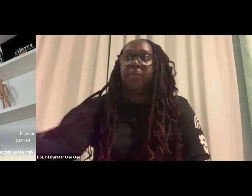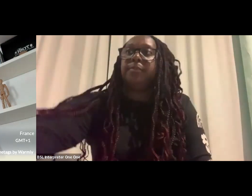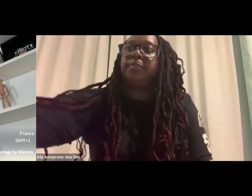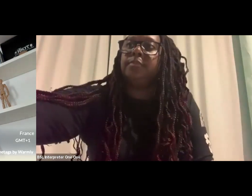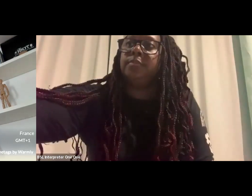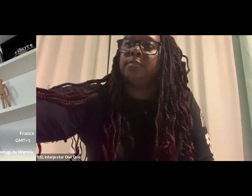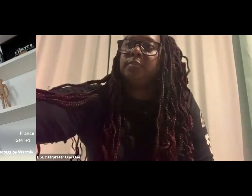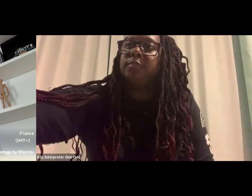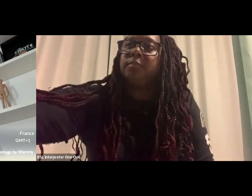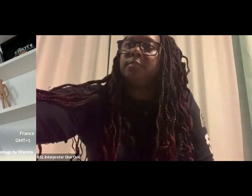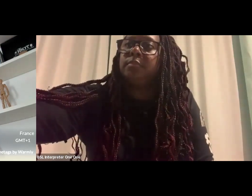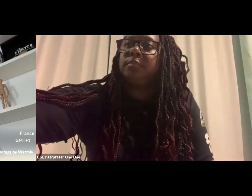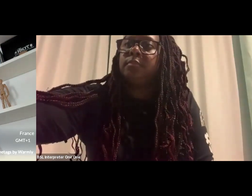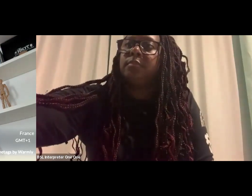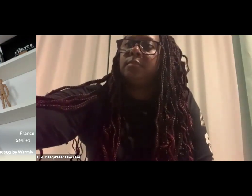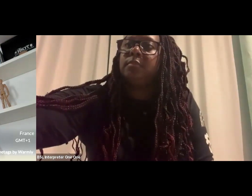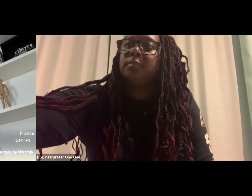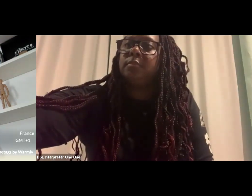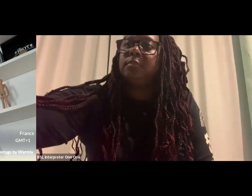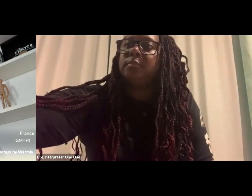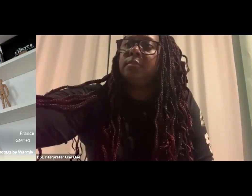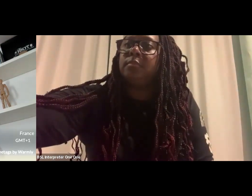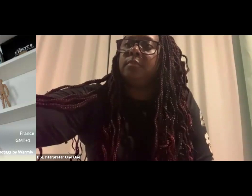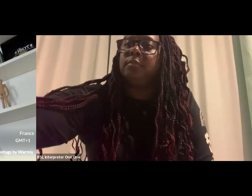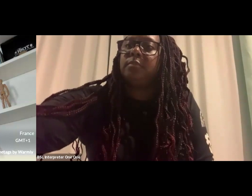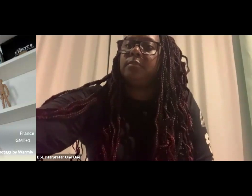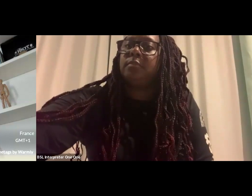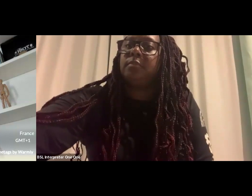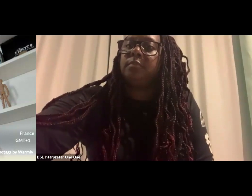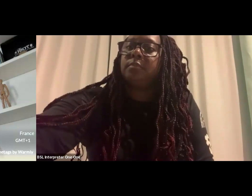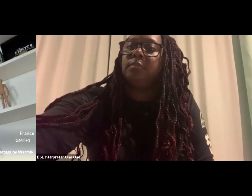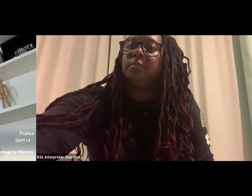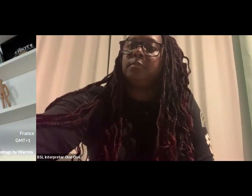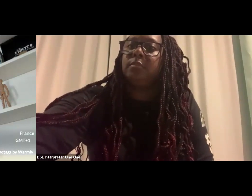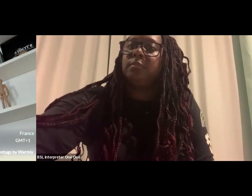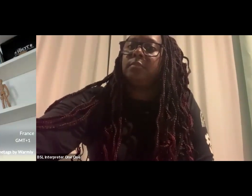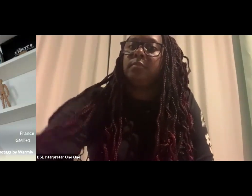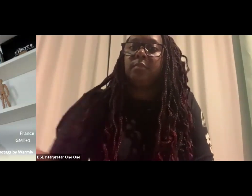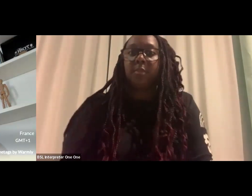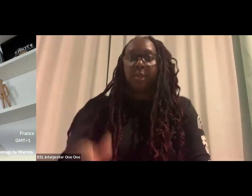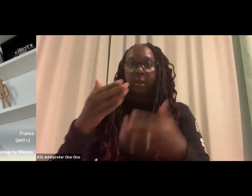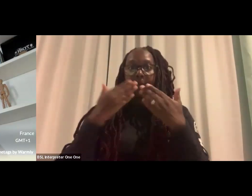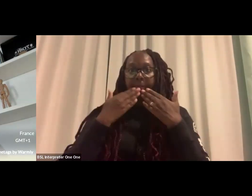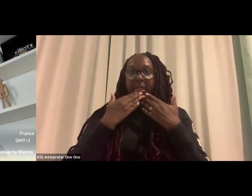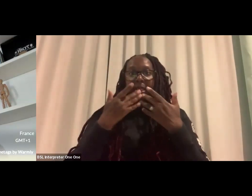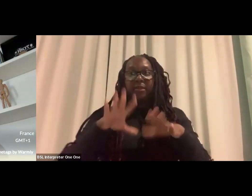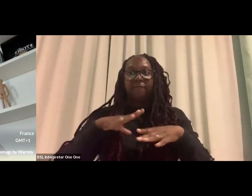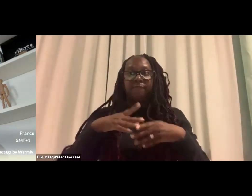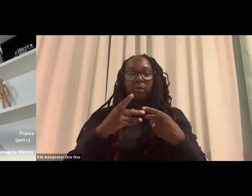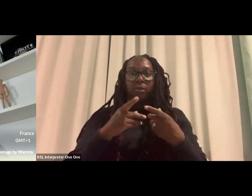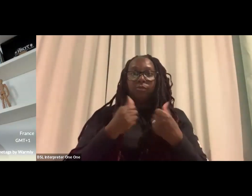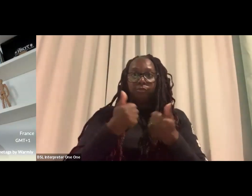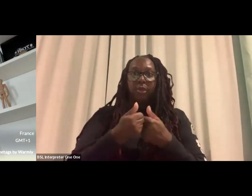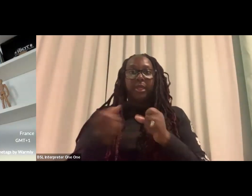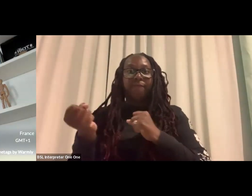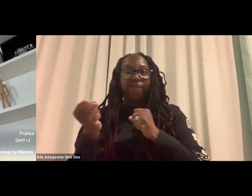Thanks so much, Margaret. And I have posted the link to the course in the chat, so please do feel free to explore it and give us